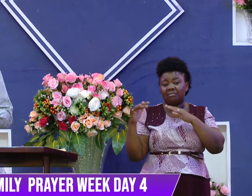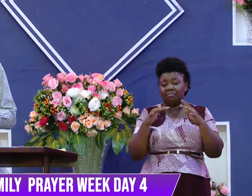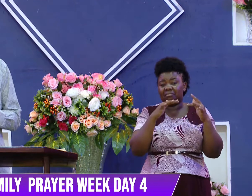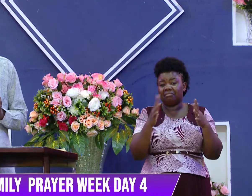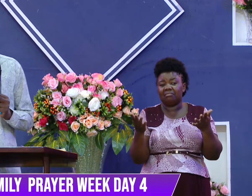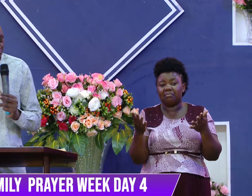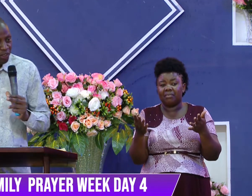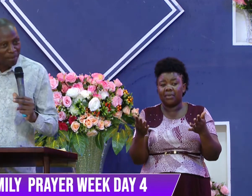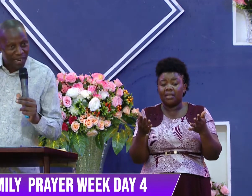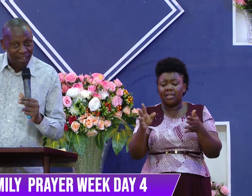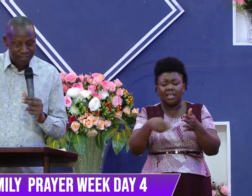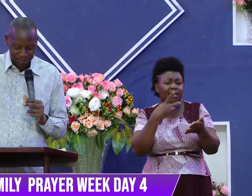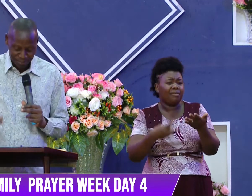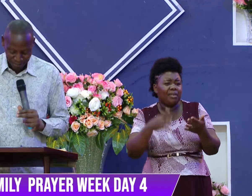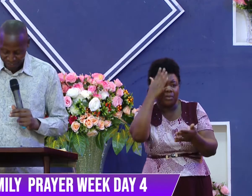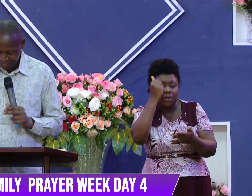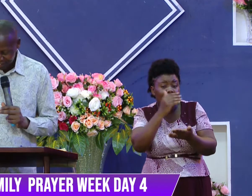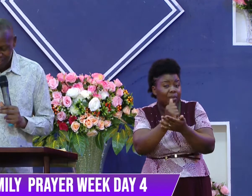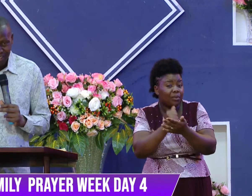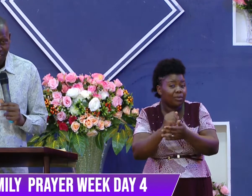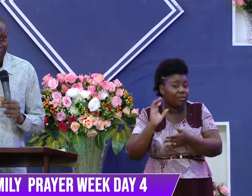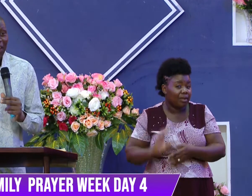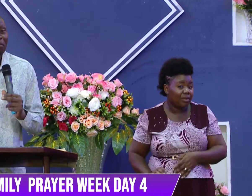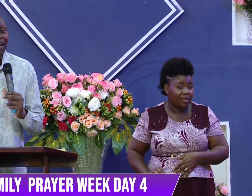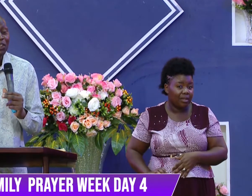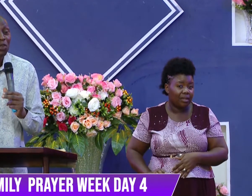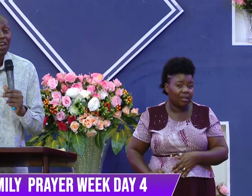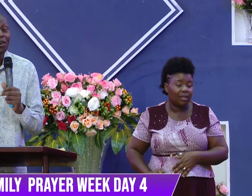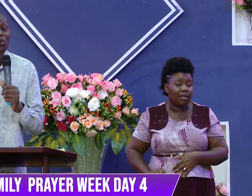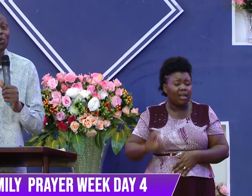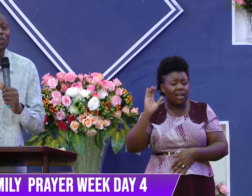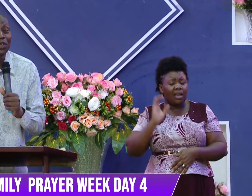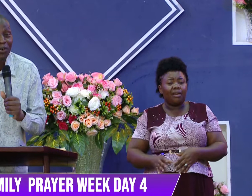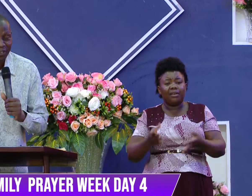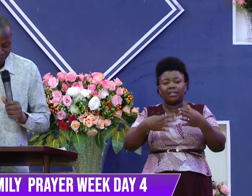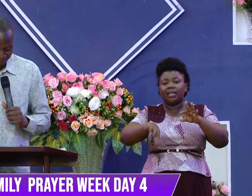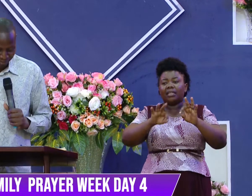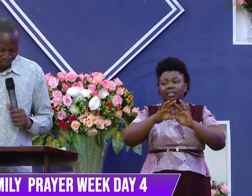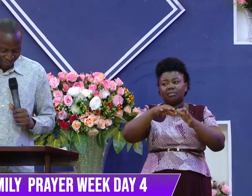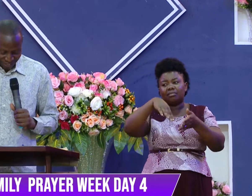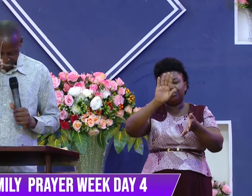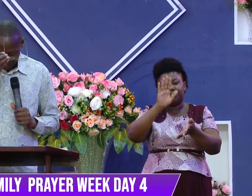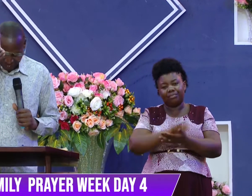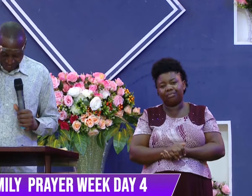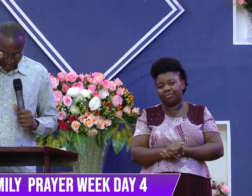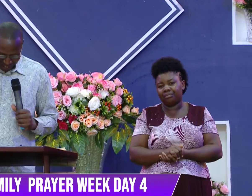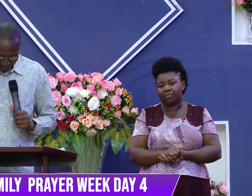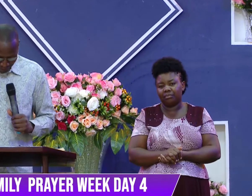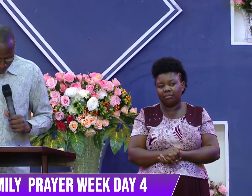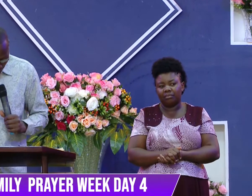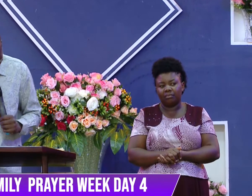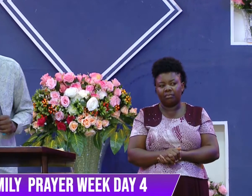at battle. What throws them down is the character. The character is something